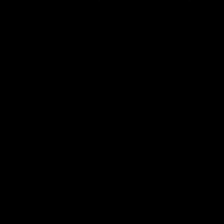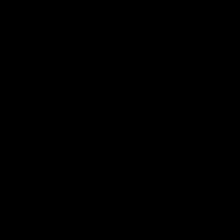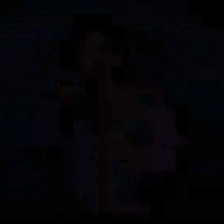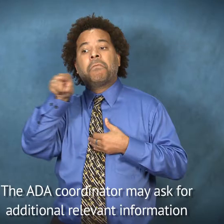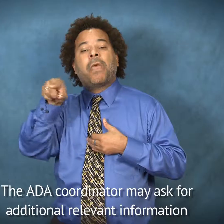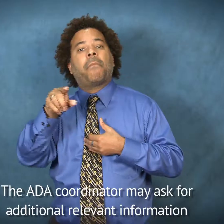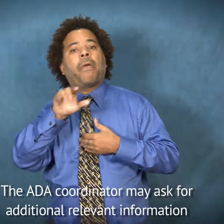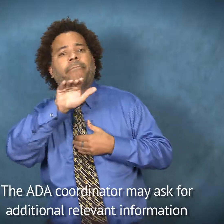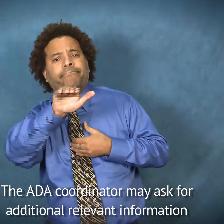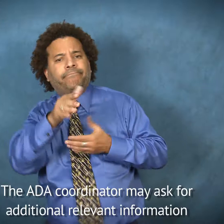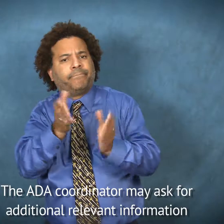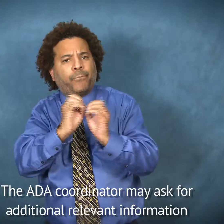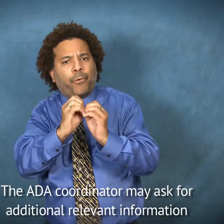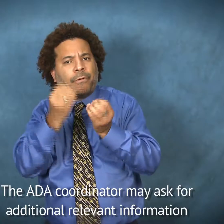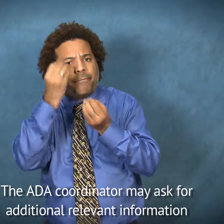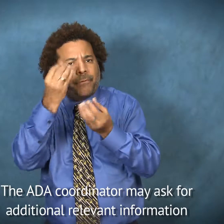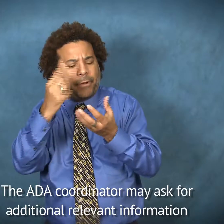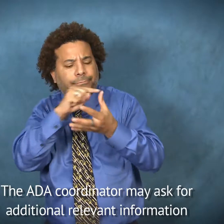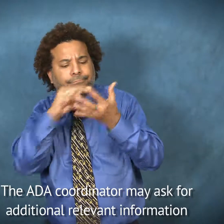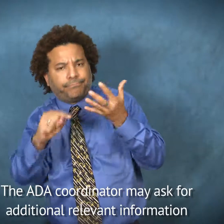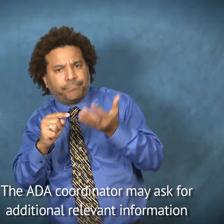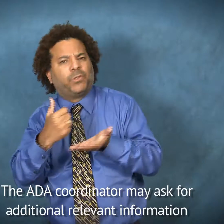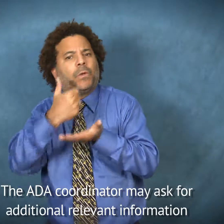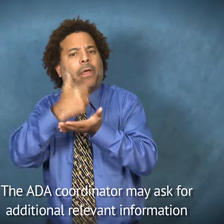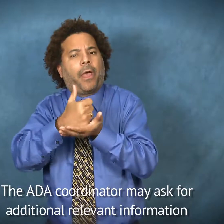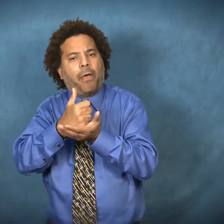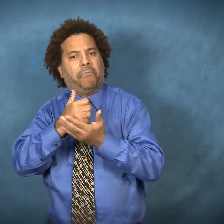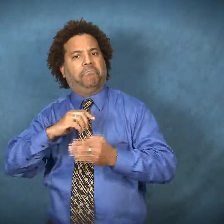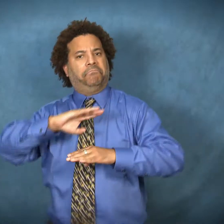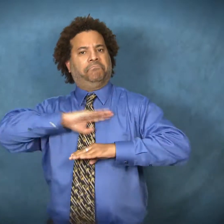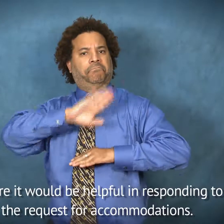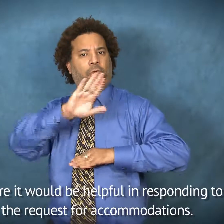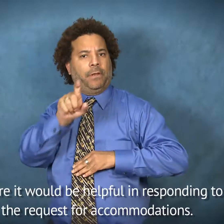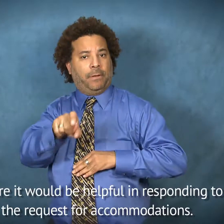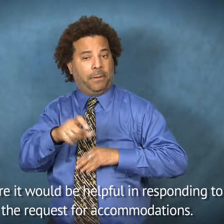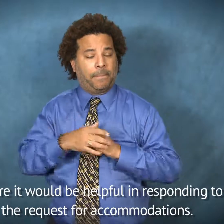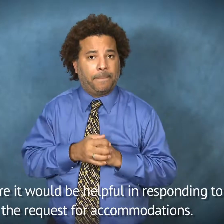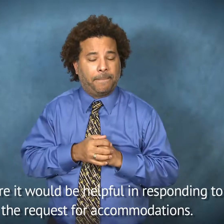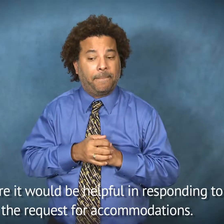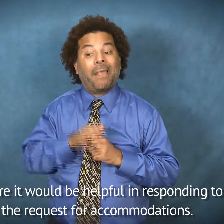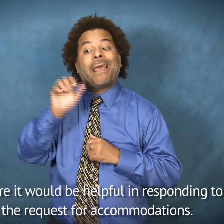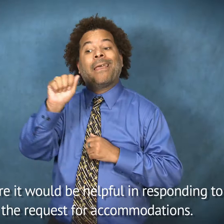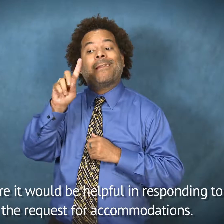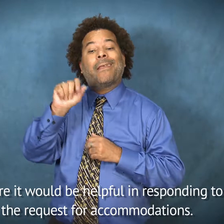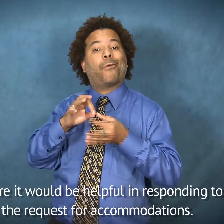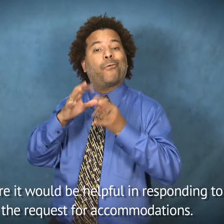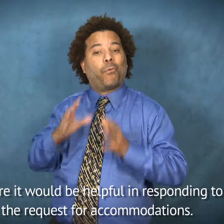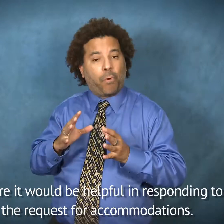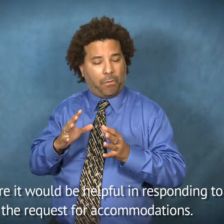The ADA coordinator may ask for additional relevant information where it would be helpful in responding to the request for accommodations.